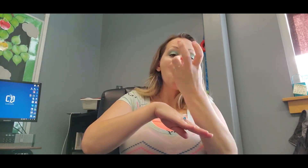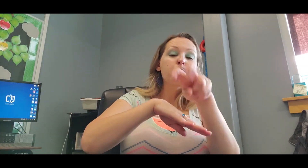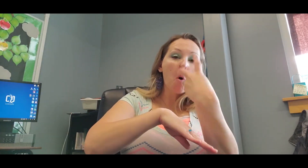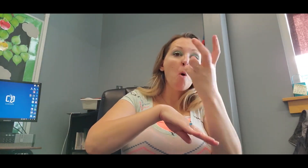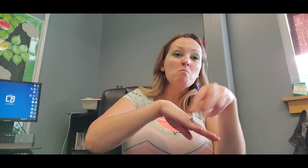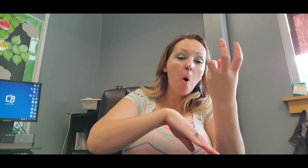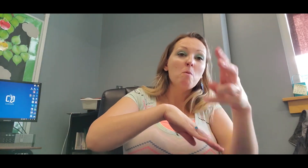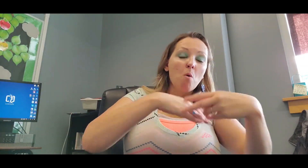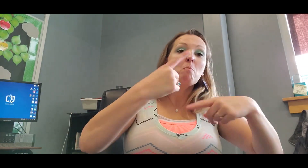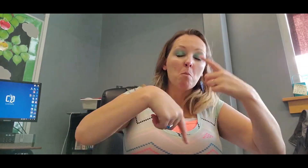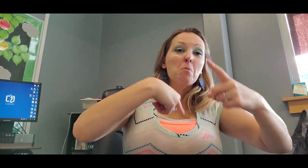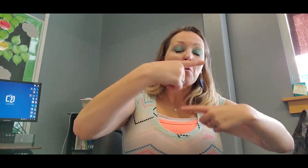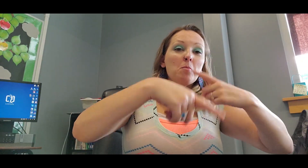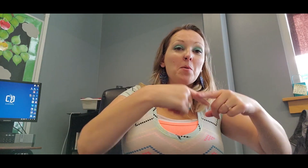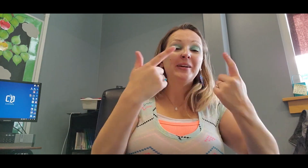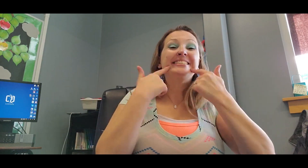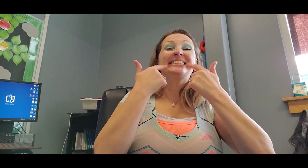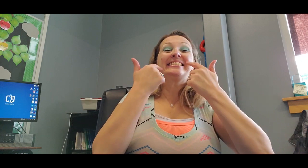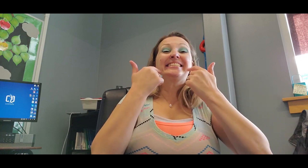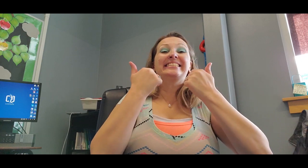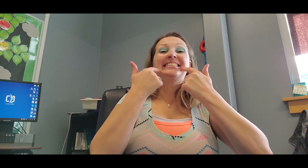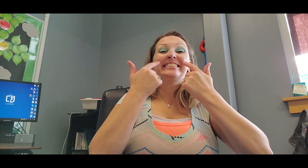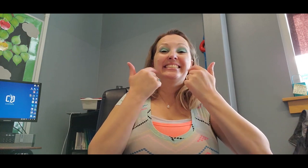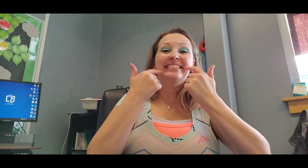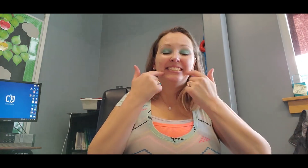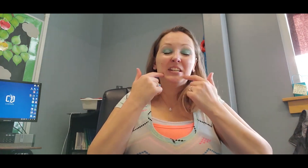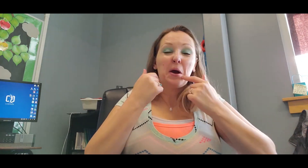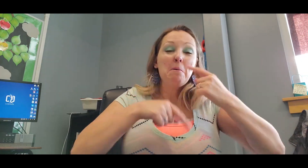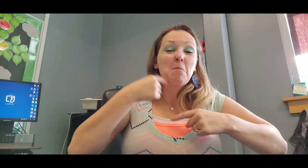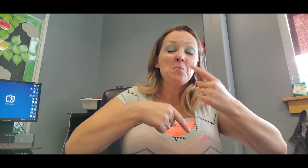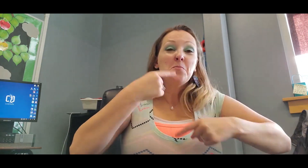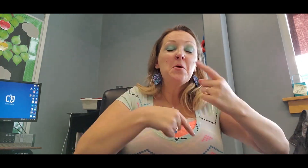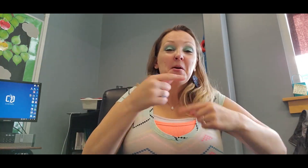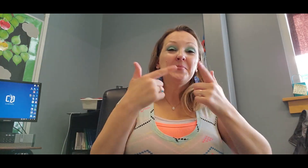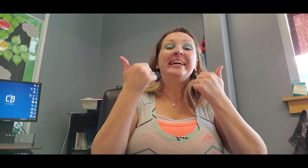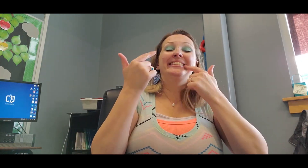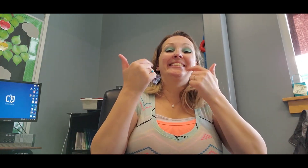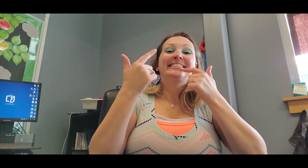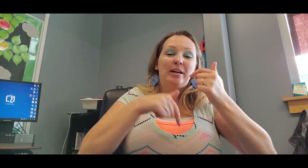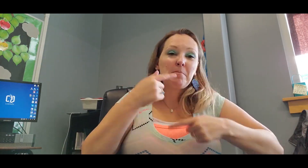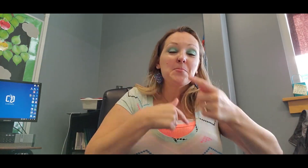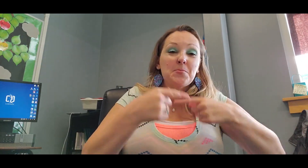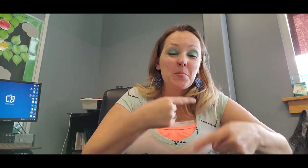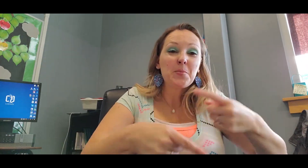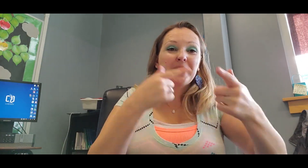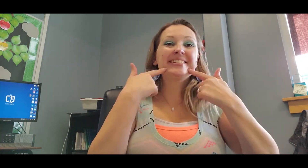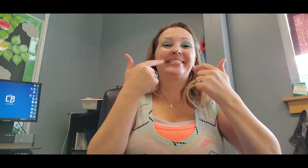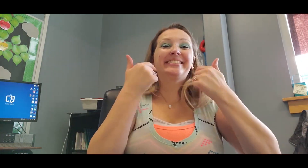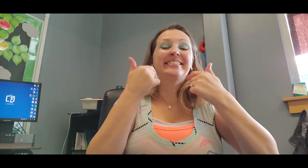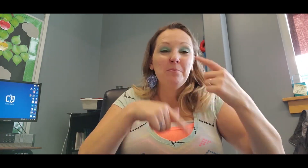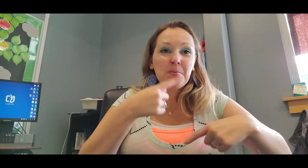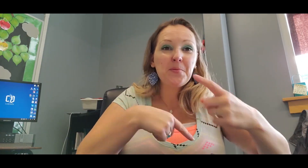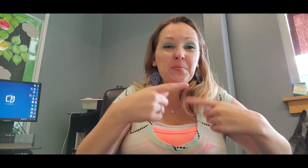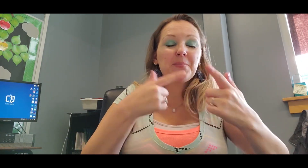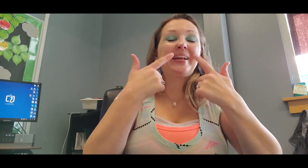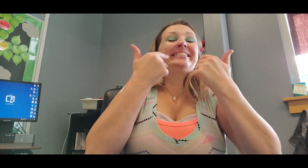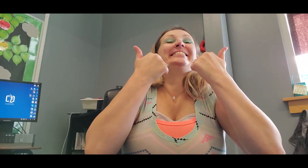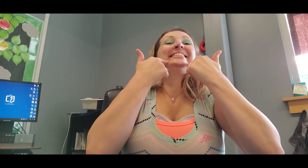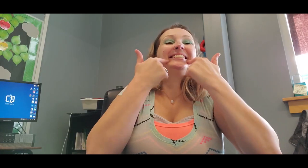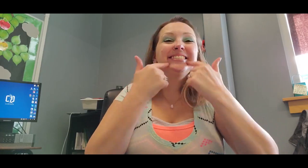roll and tumble down the hill. As he's rolling and tumbling, he's laughing and having a great time and continues to roll